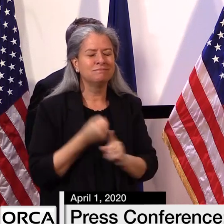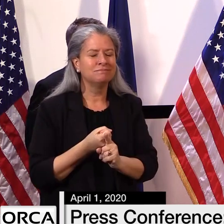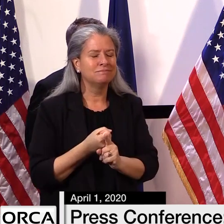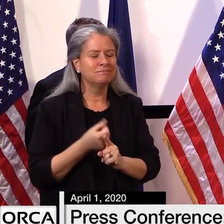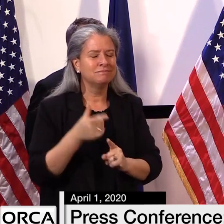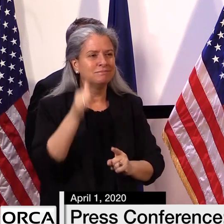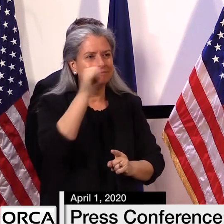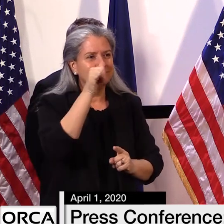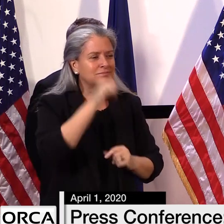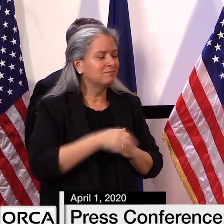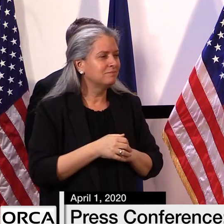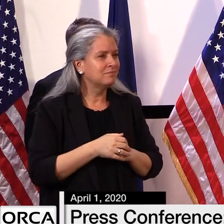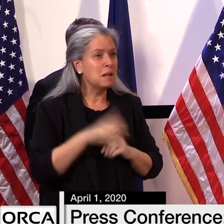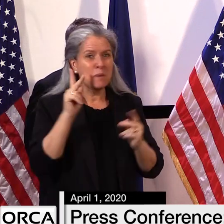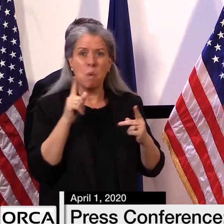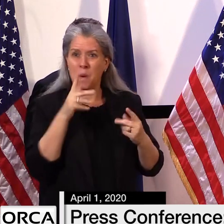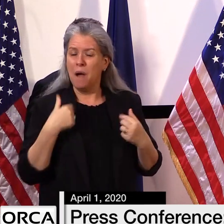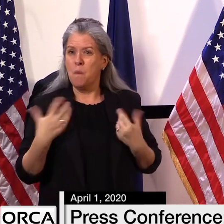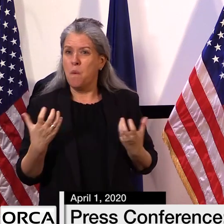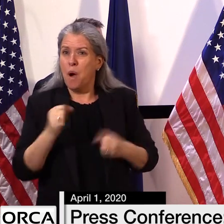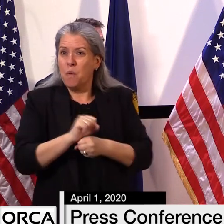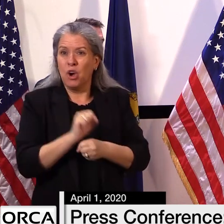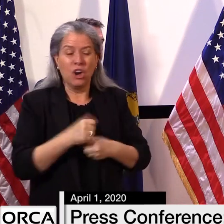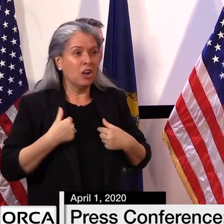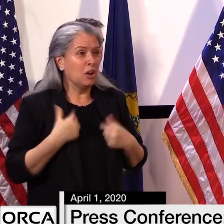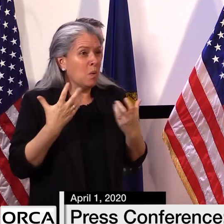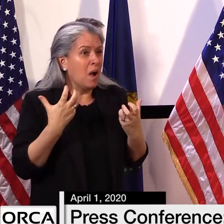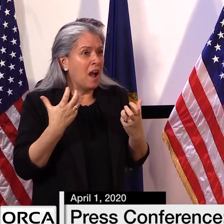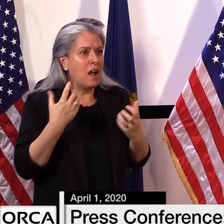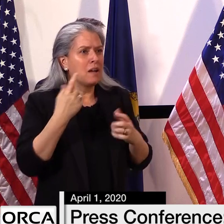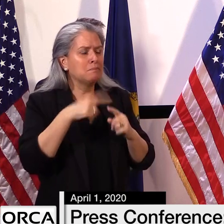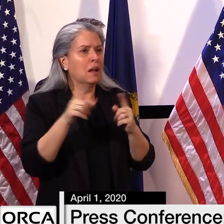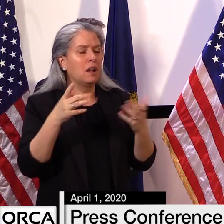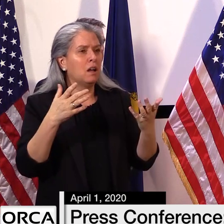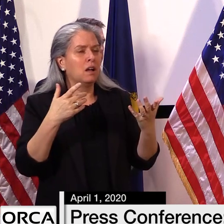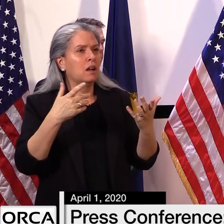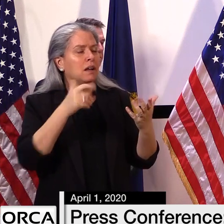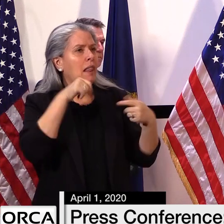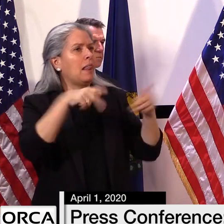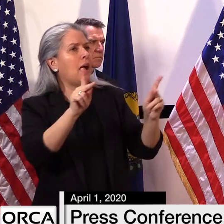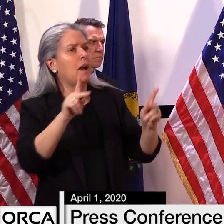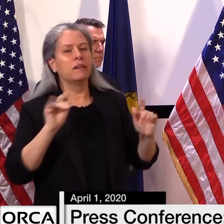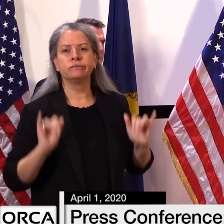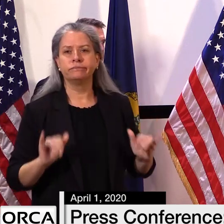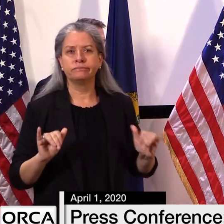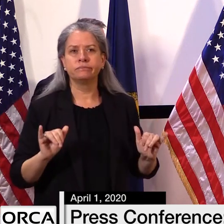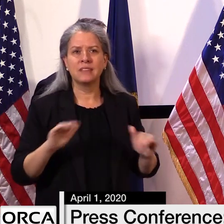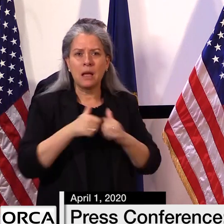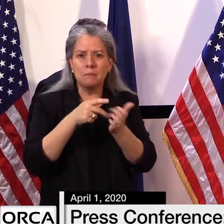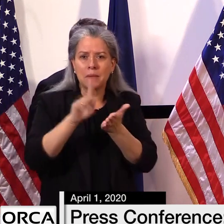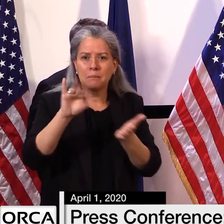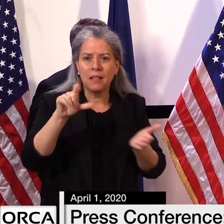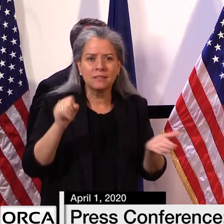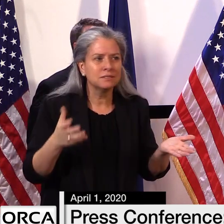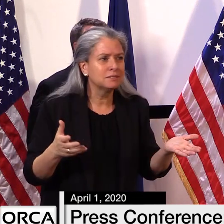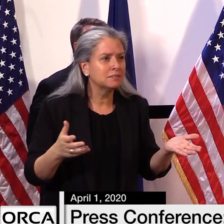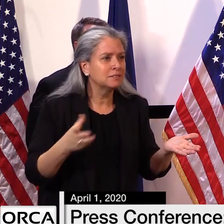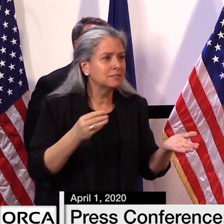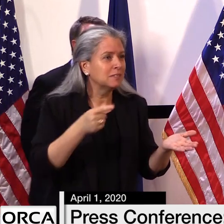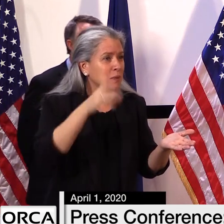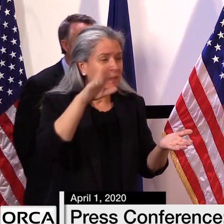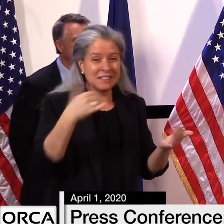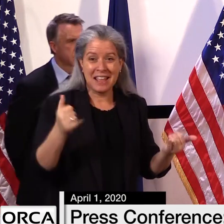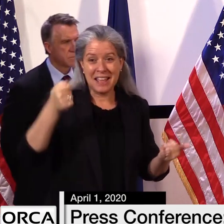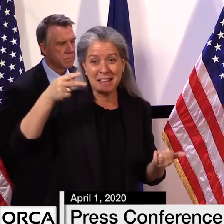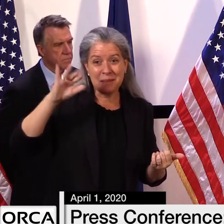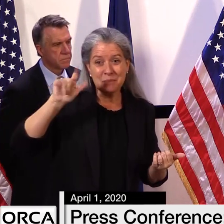like to be working but are abiding by the public health order pay their bills? And today is April 1, and